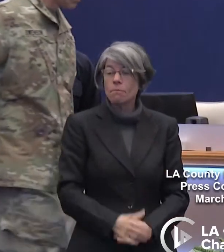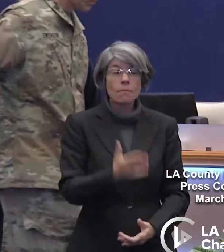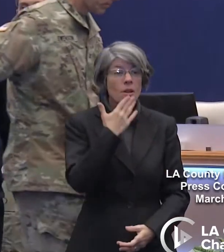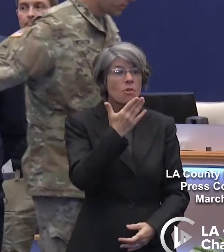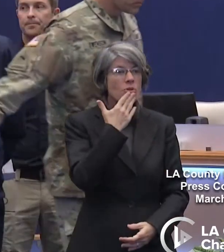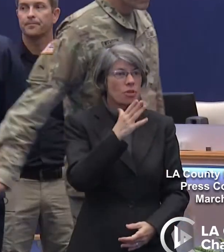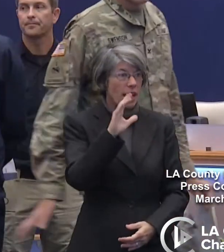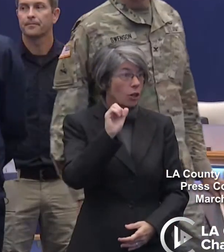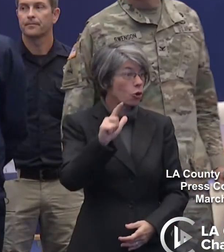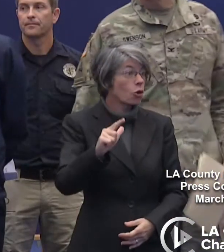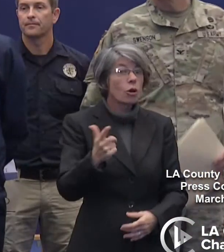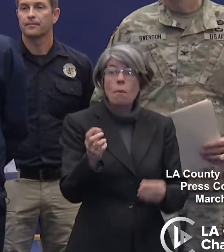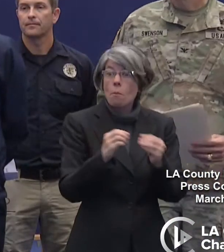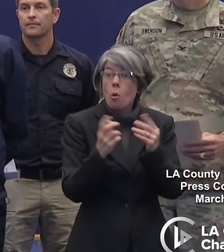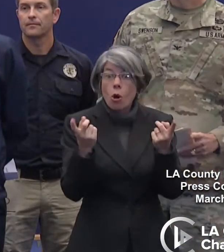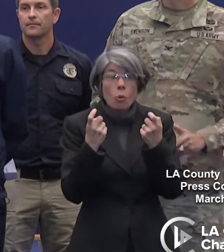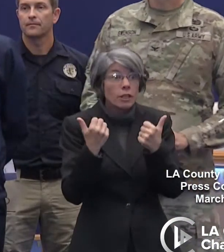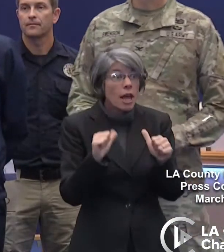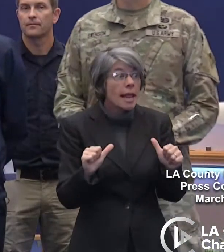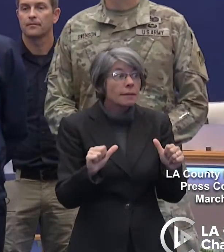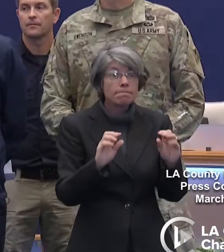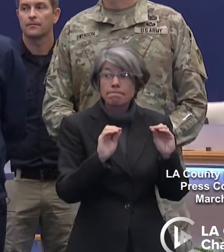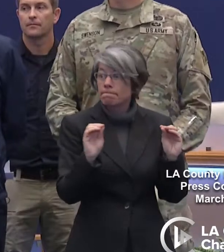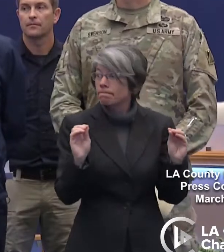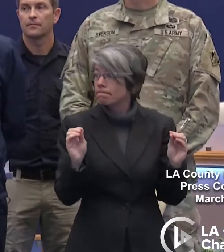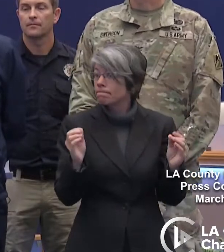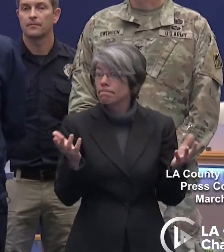Thank you, Colonel. Any other questions?